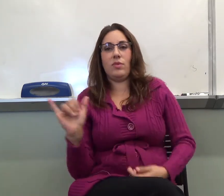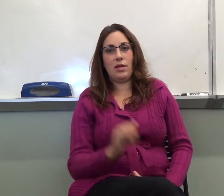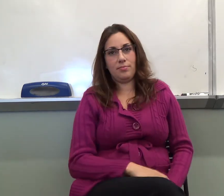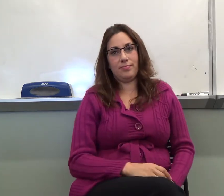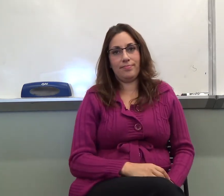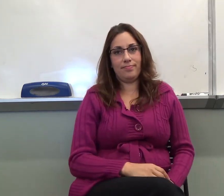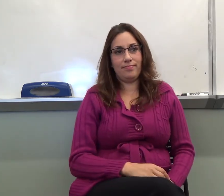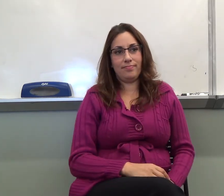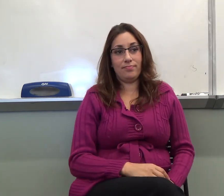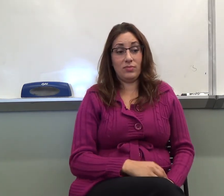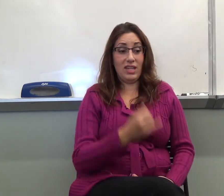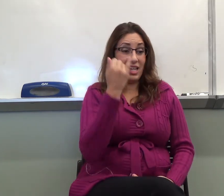cancel. And that's it.